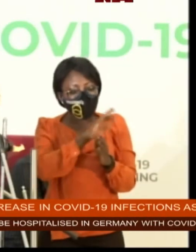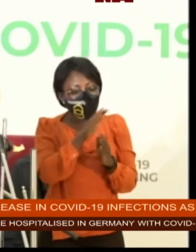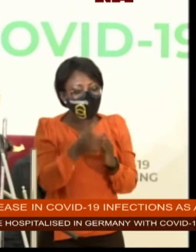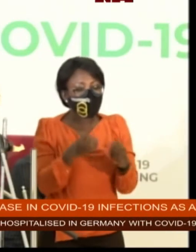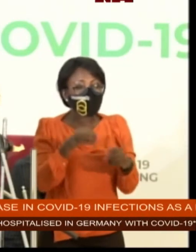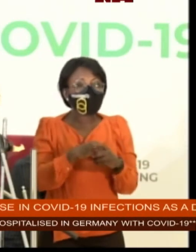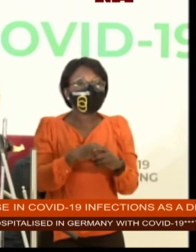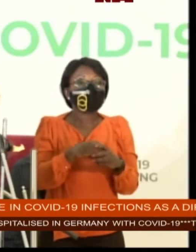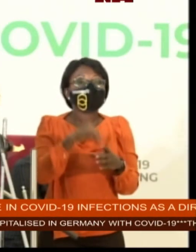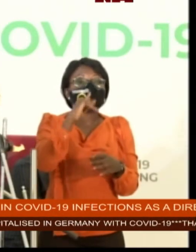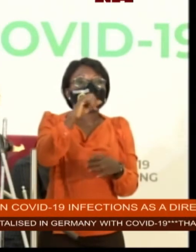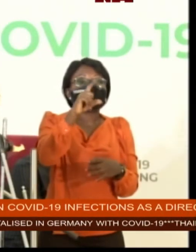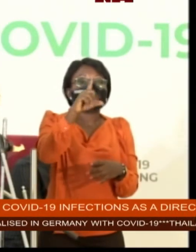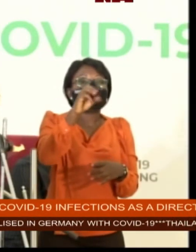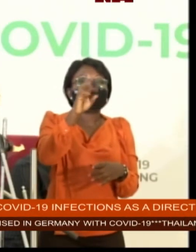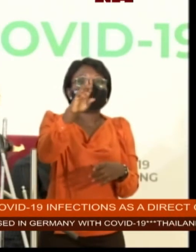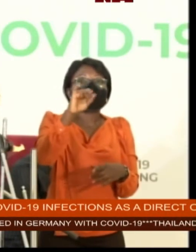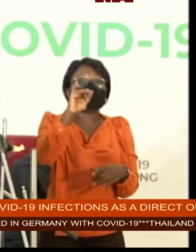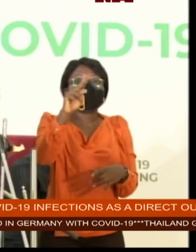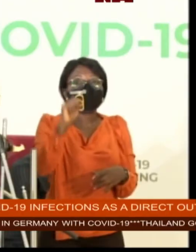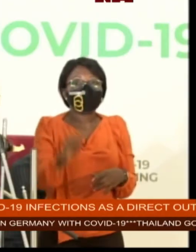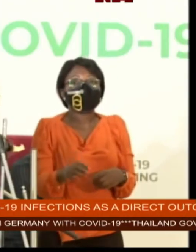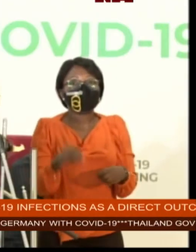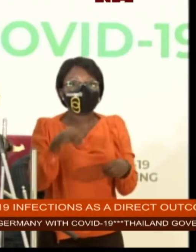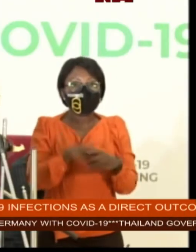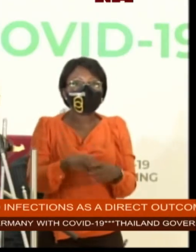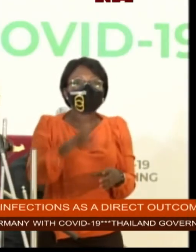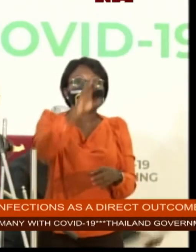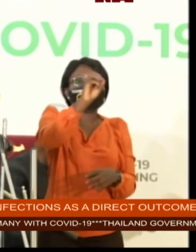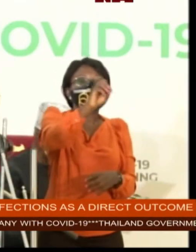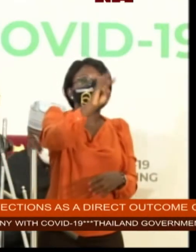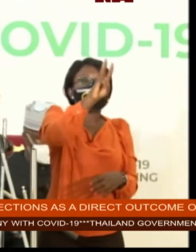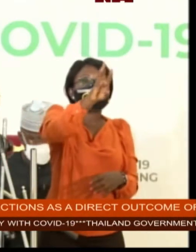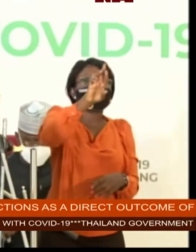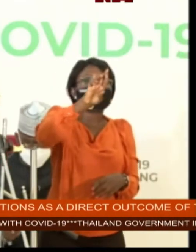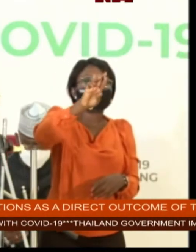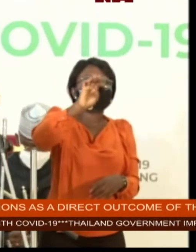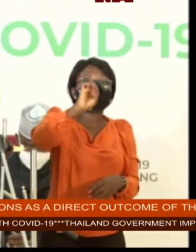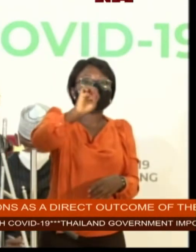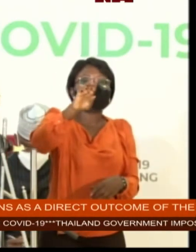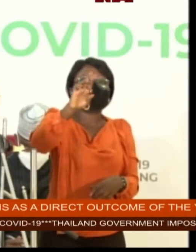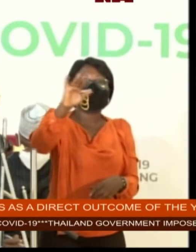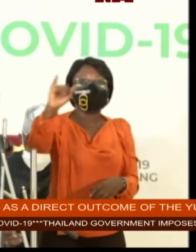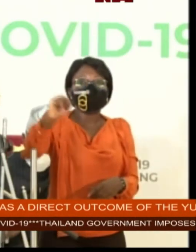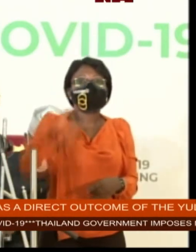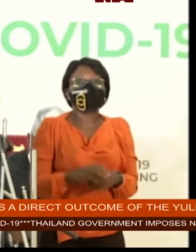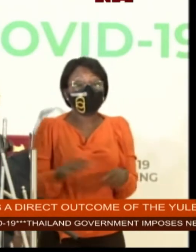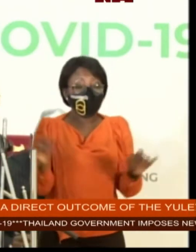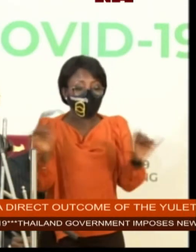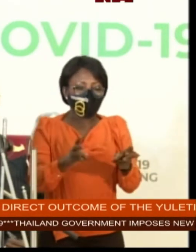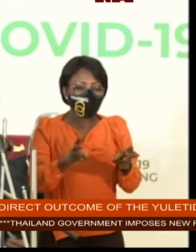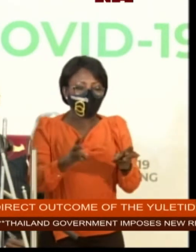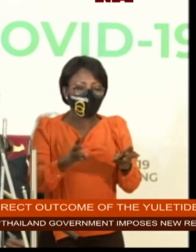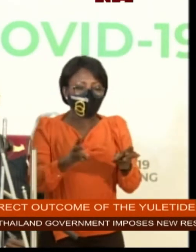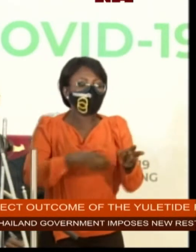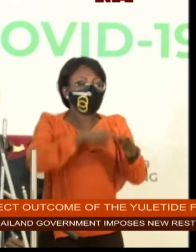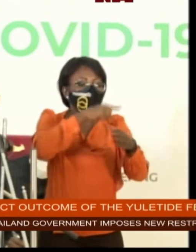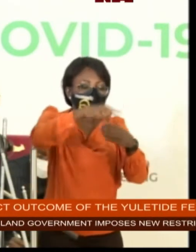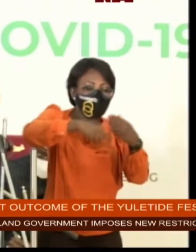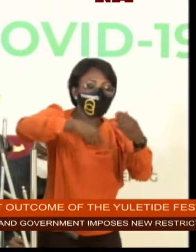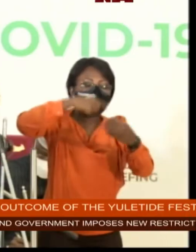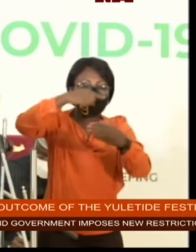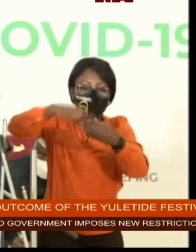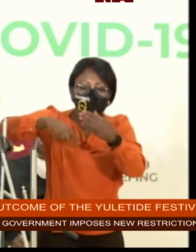Ilorin, completed in FMCOA. So the same way we're going around the country, putting these facilities next